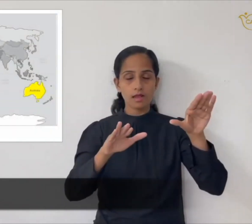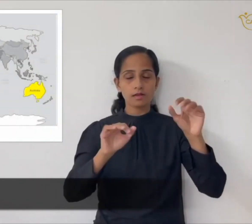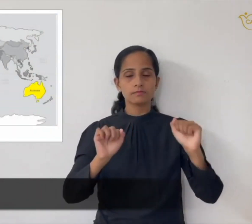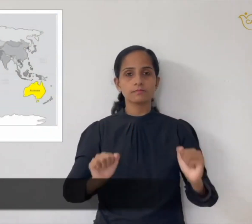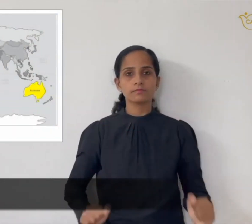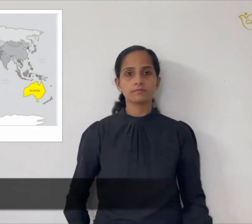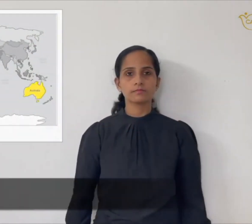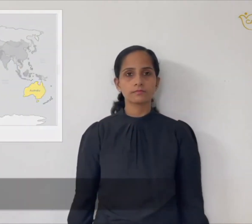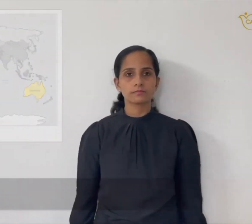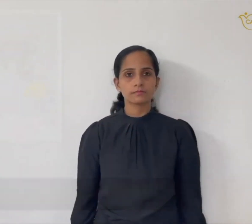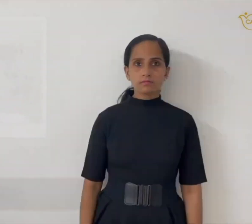Australia.